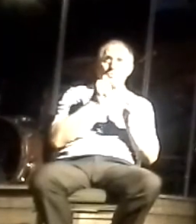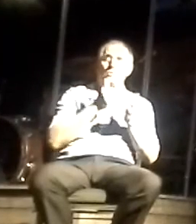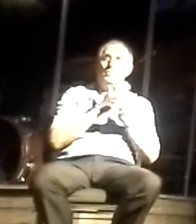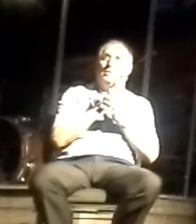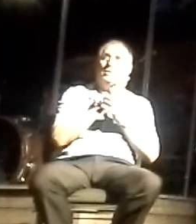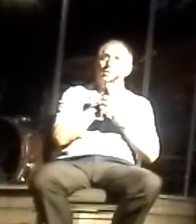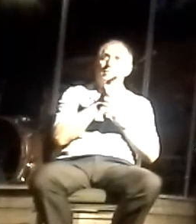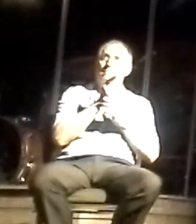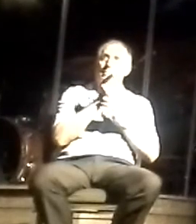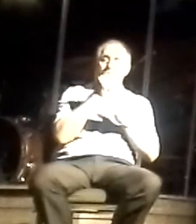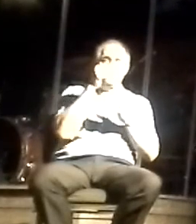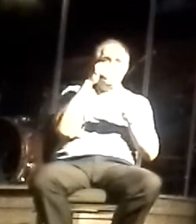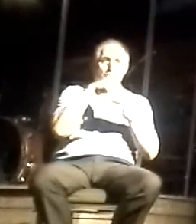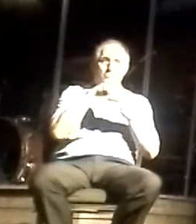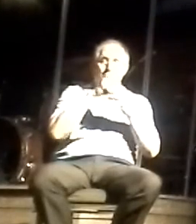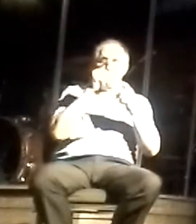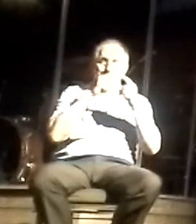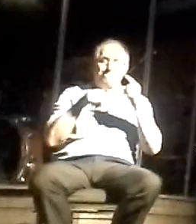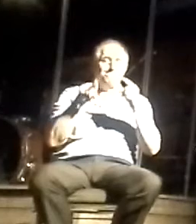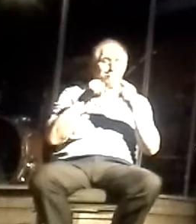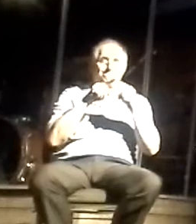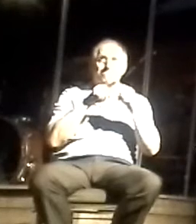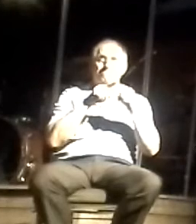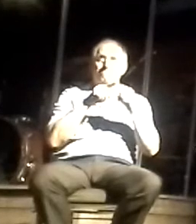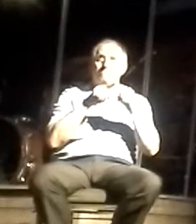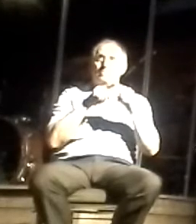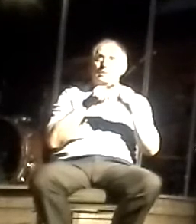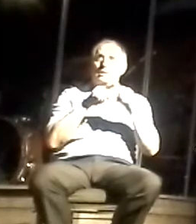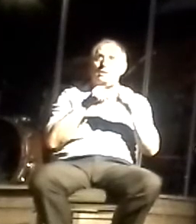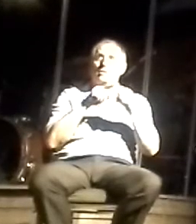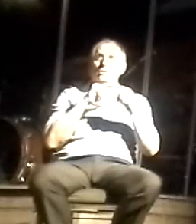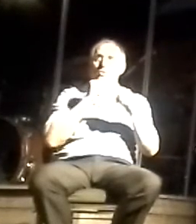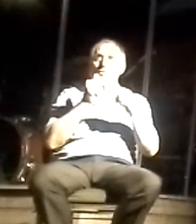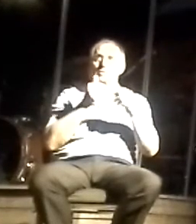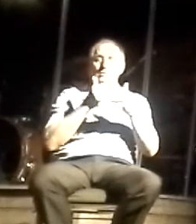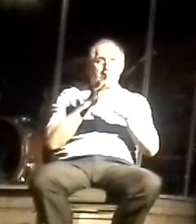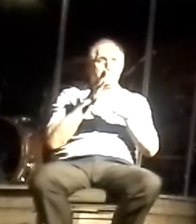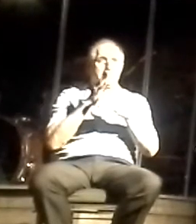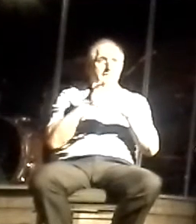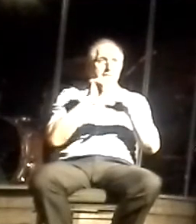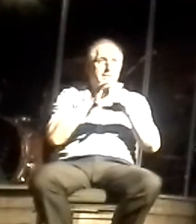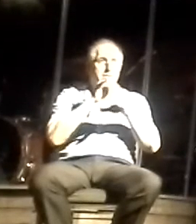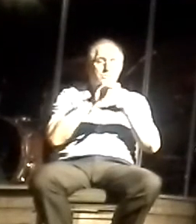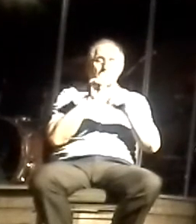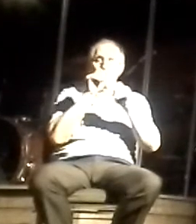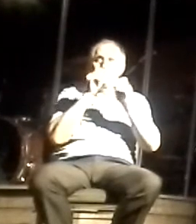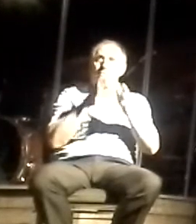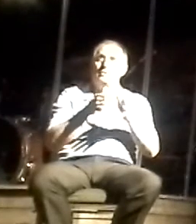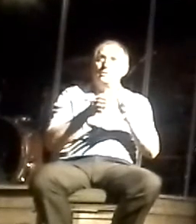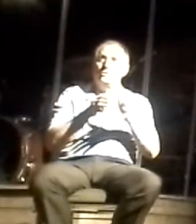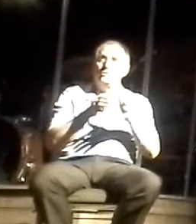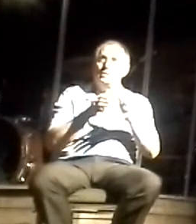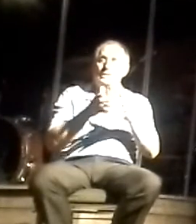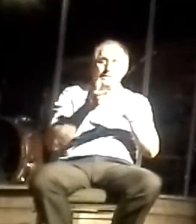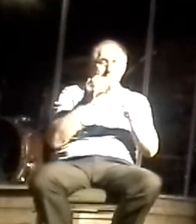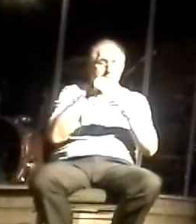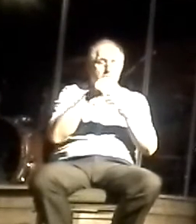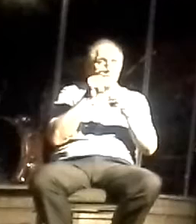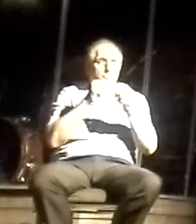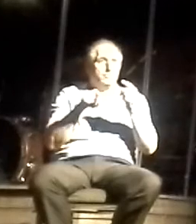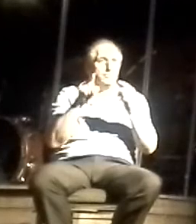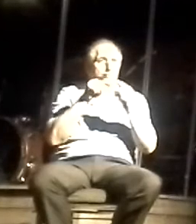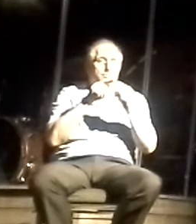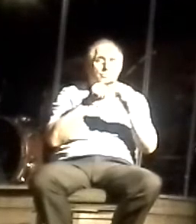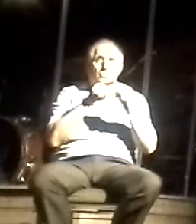them into your inner circle. Don't let them be that council of advisors that gets into your inner